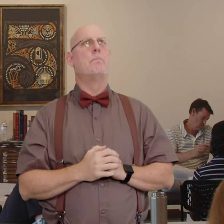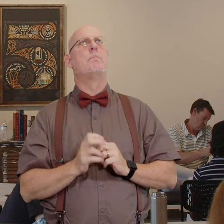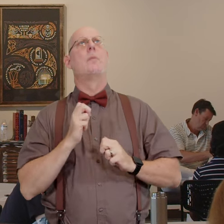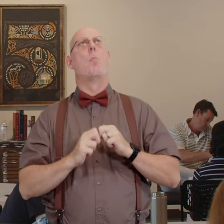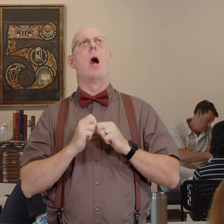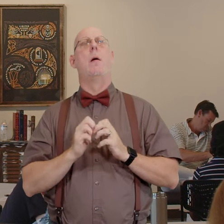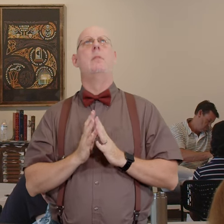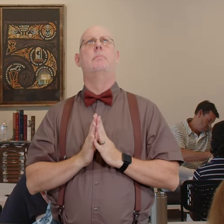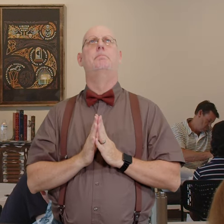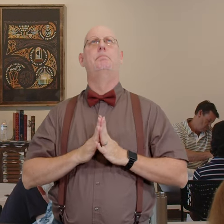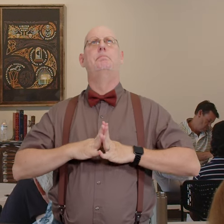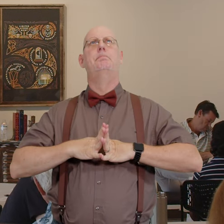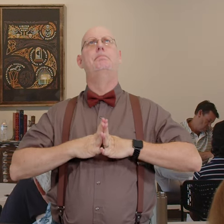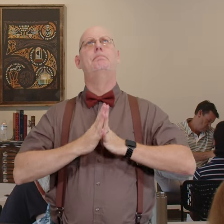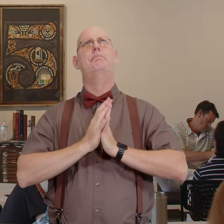The problem,